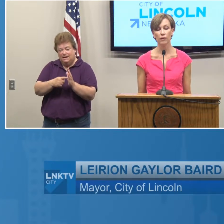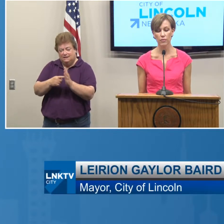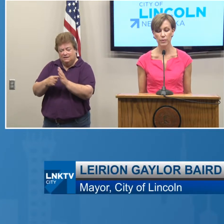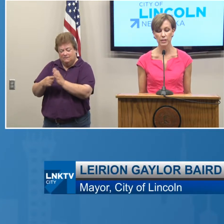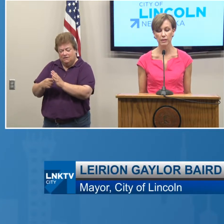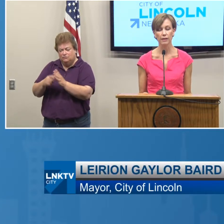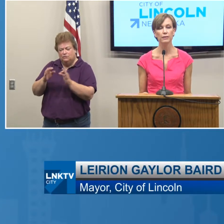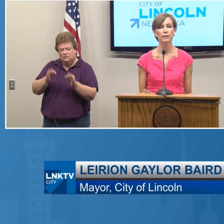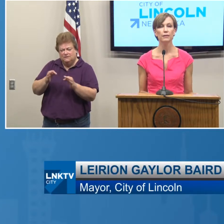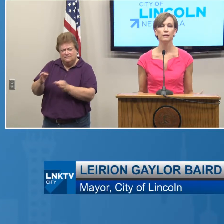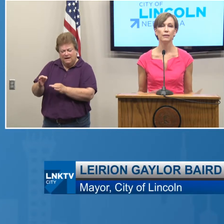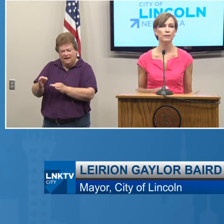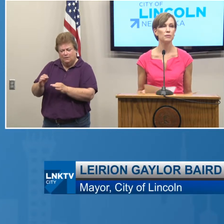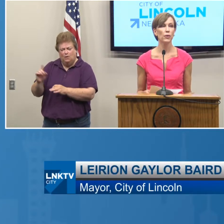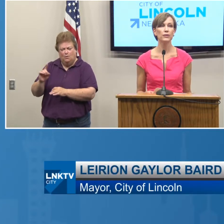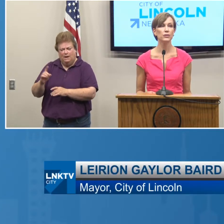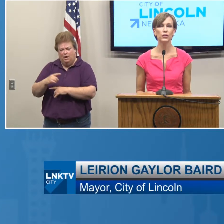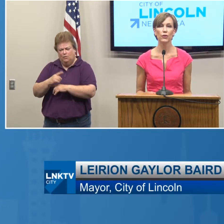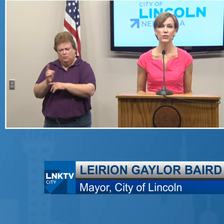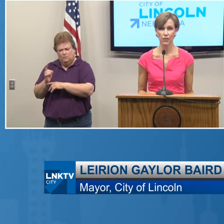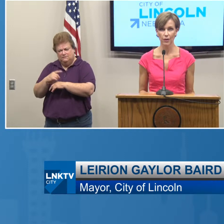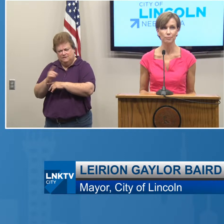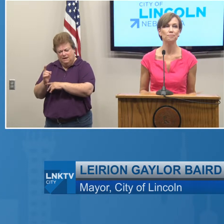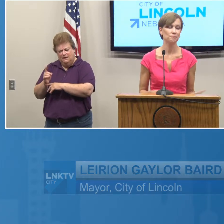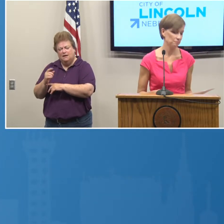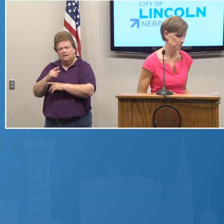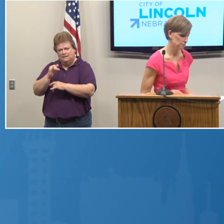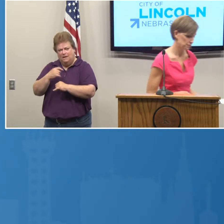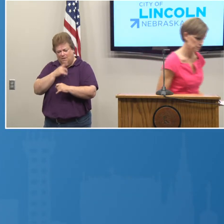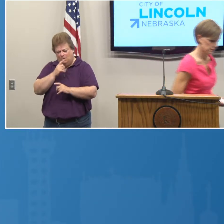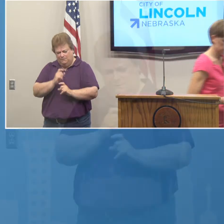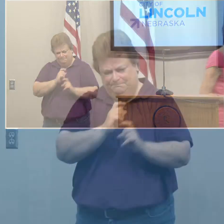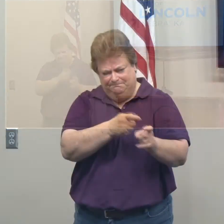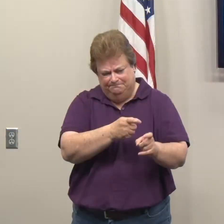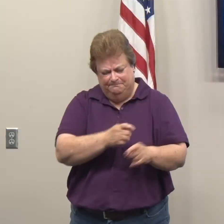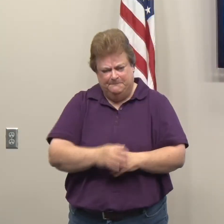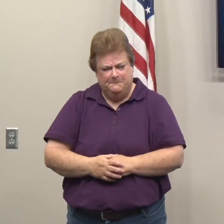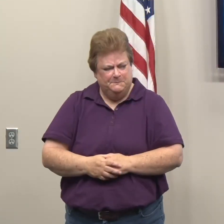position of the risk dial. And at this point, I'll turn it over to her.